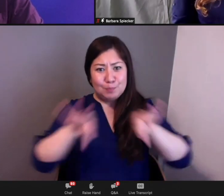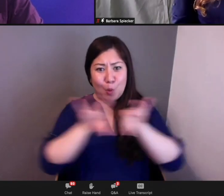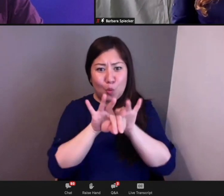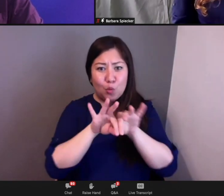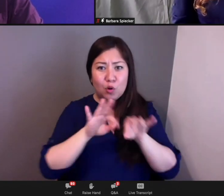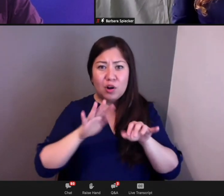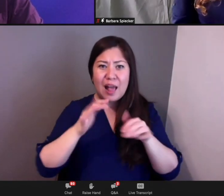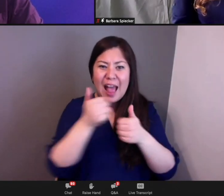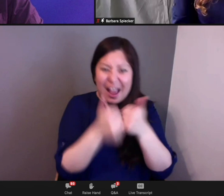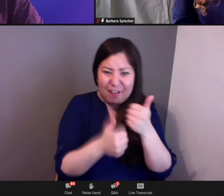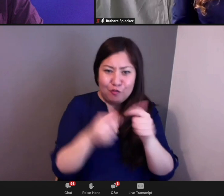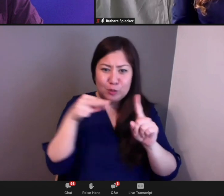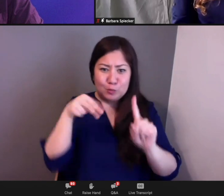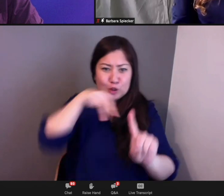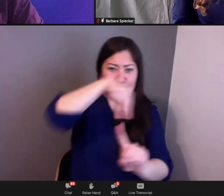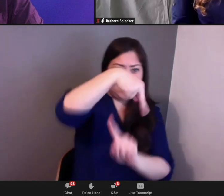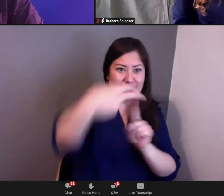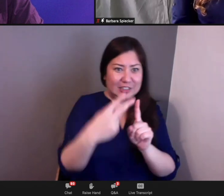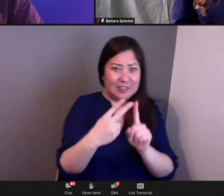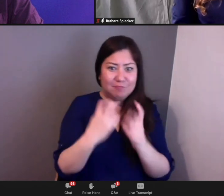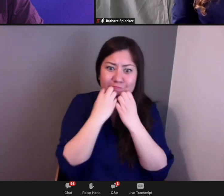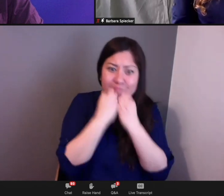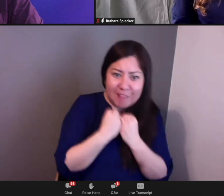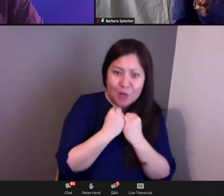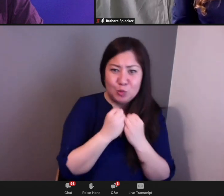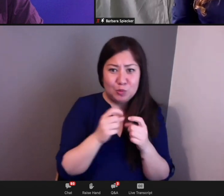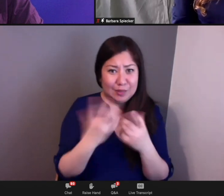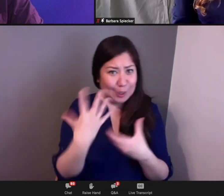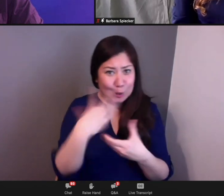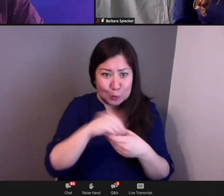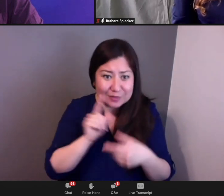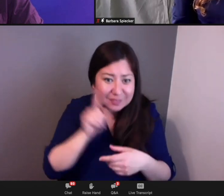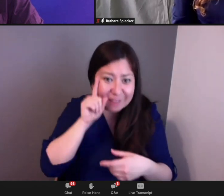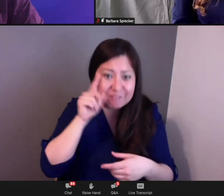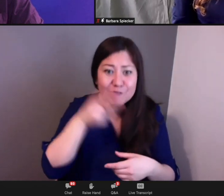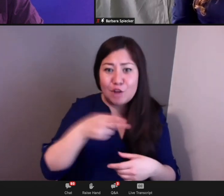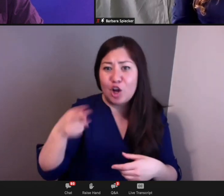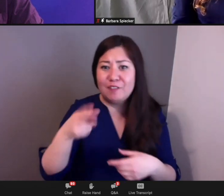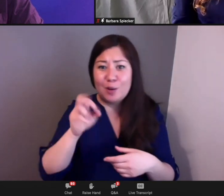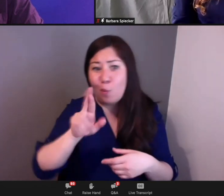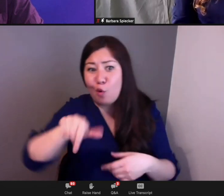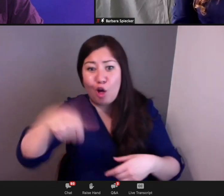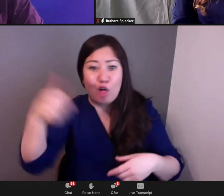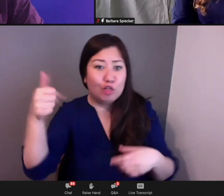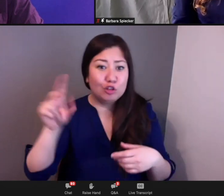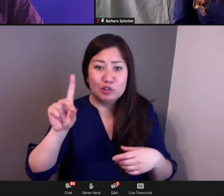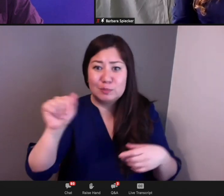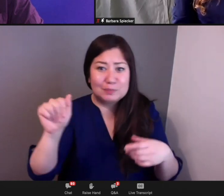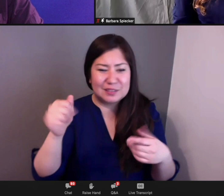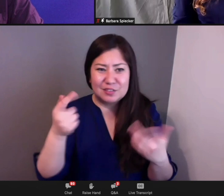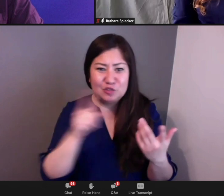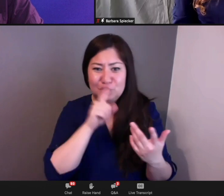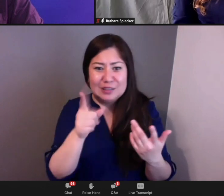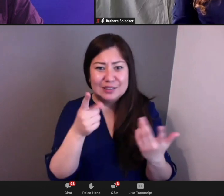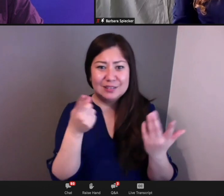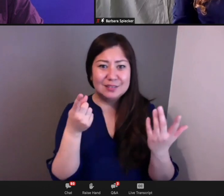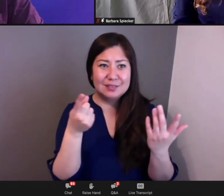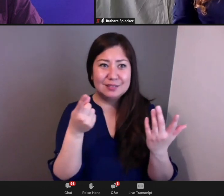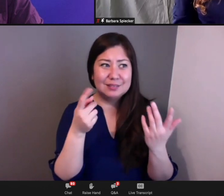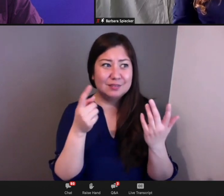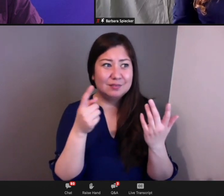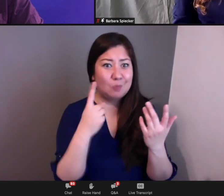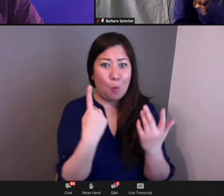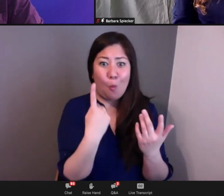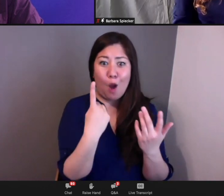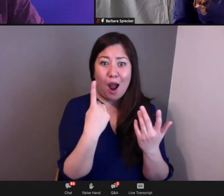Is there an entity that officiates signs and similars to Webster adding to the dictionary?